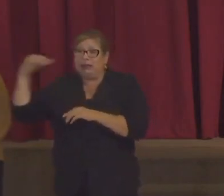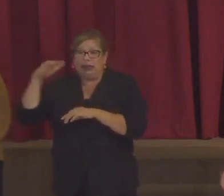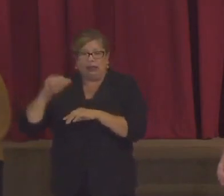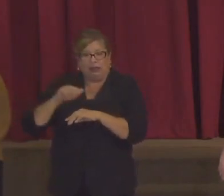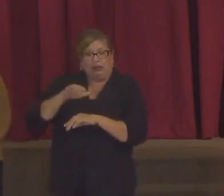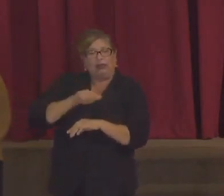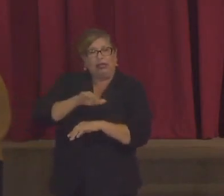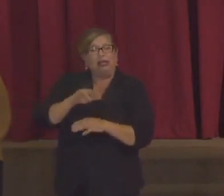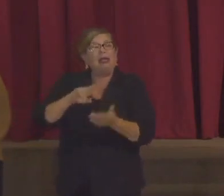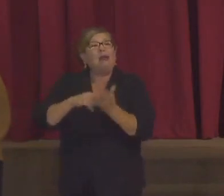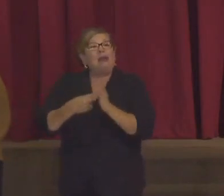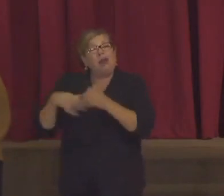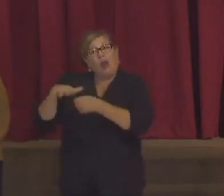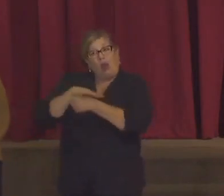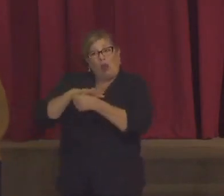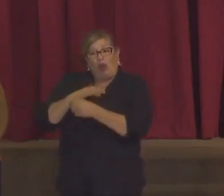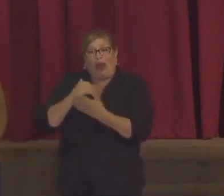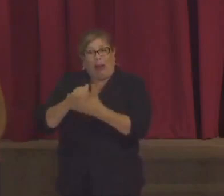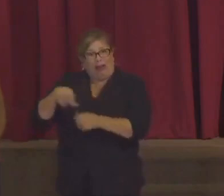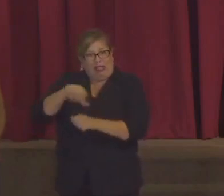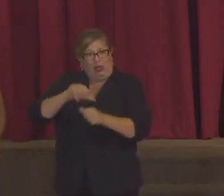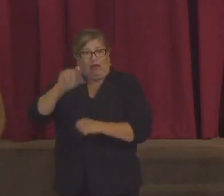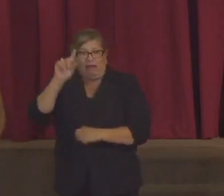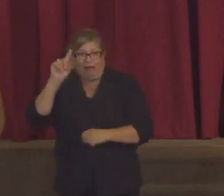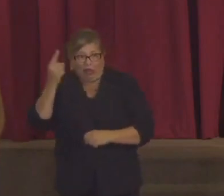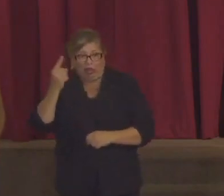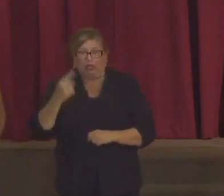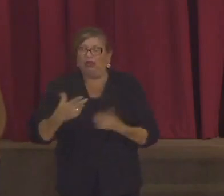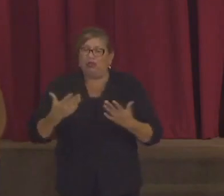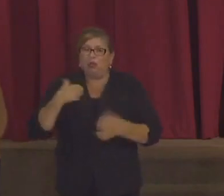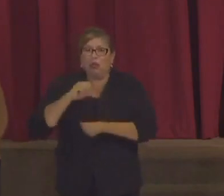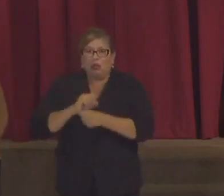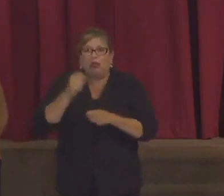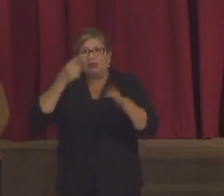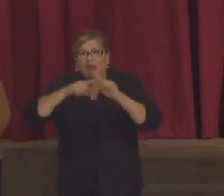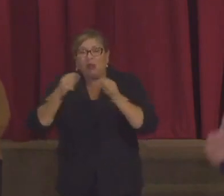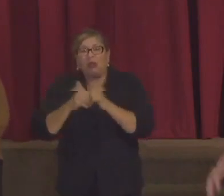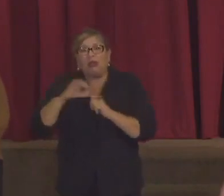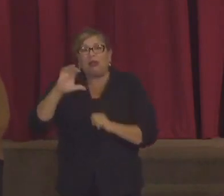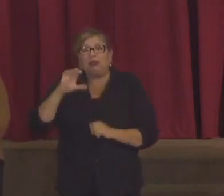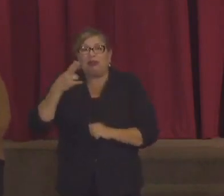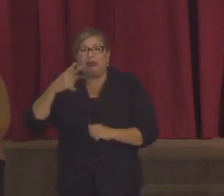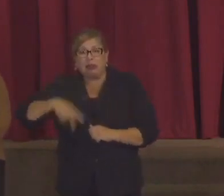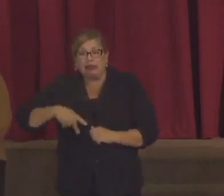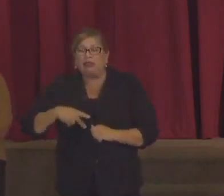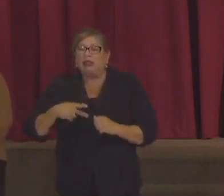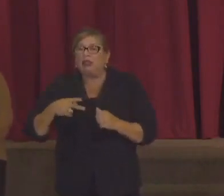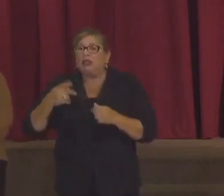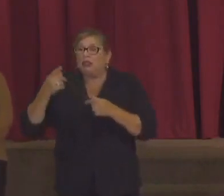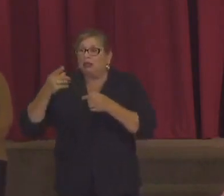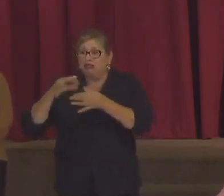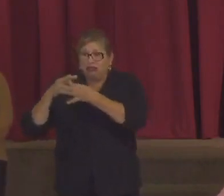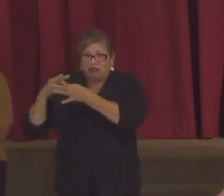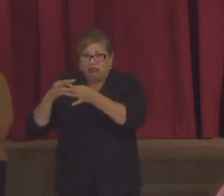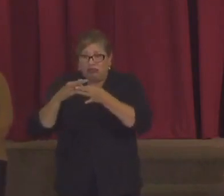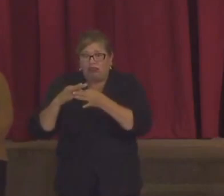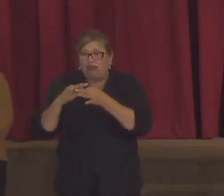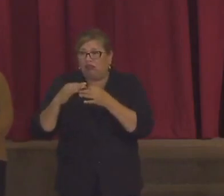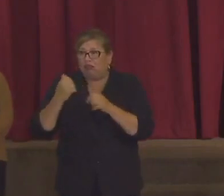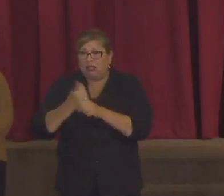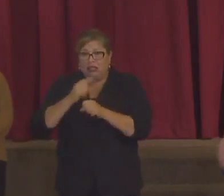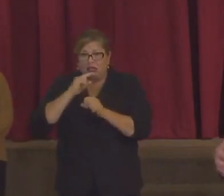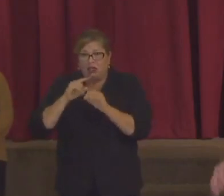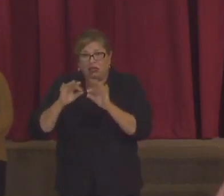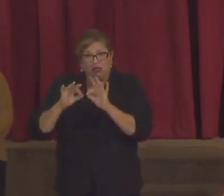first, working with CHP to help coordinate and collaborate as relates to efforts on freeways, as relates